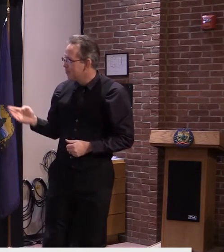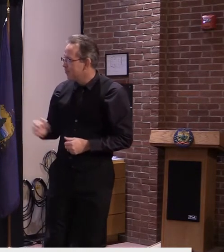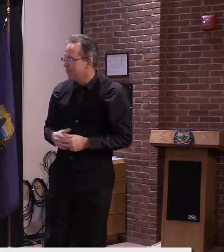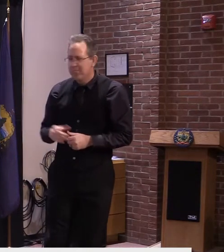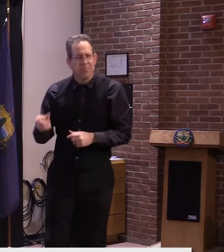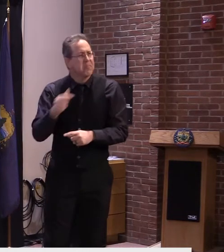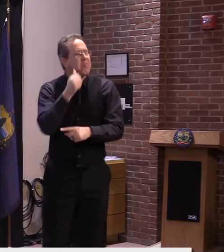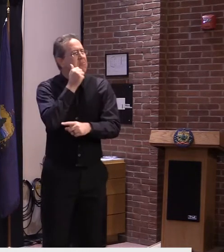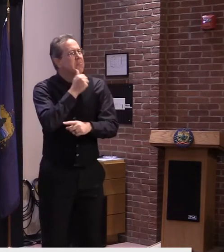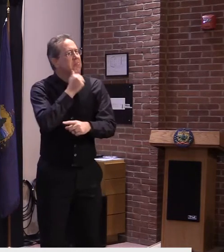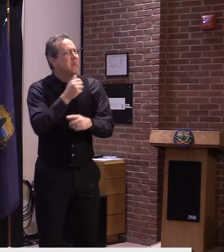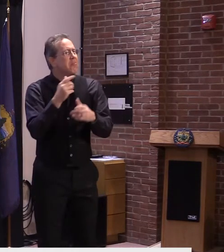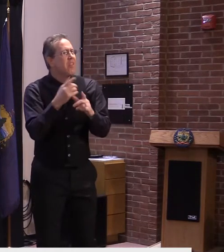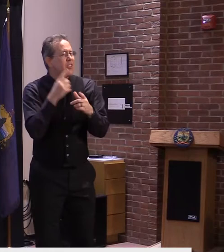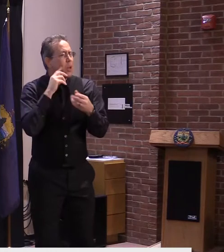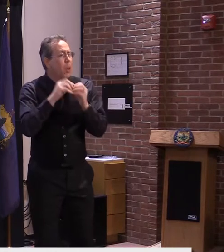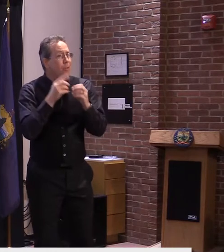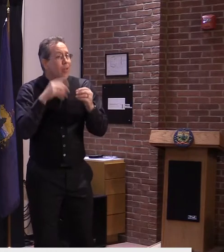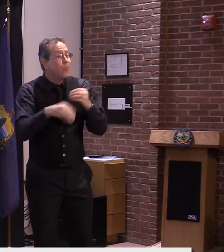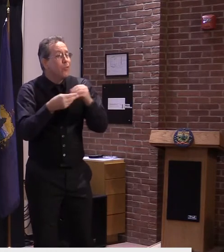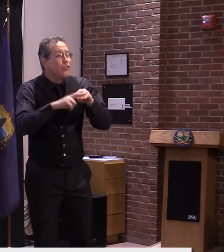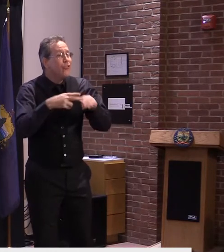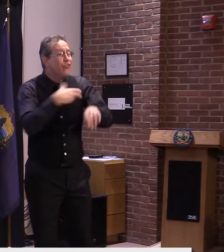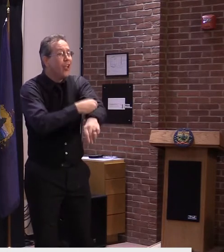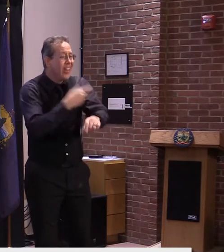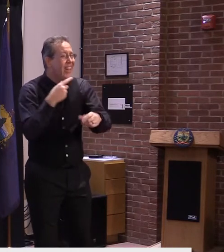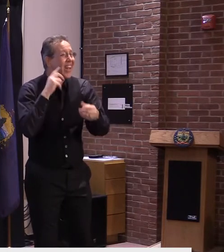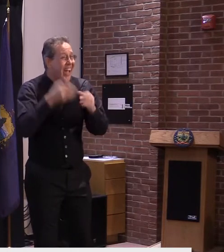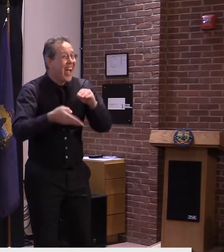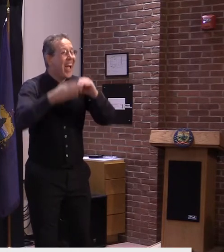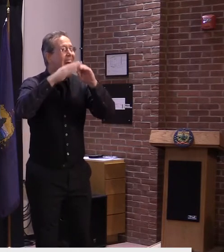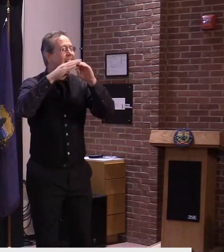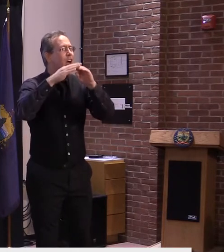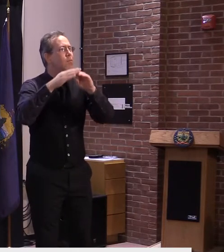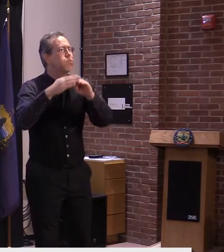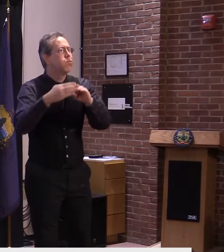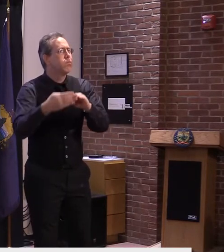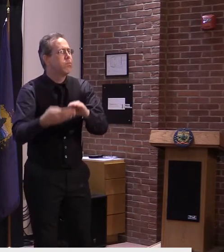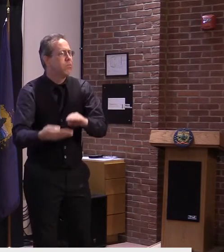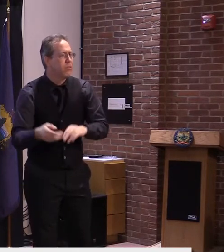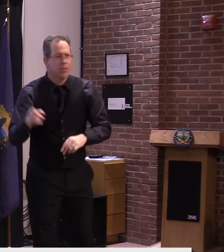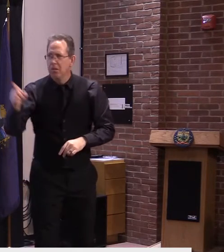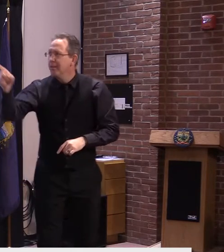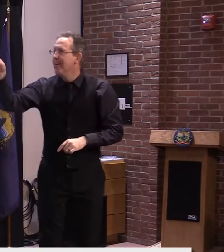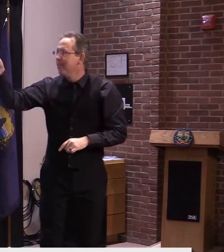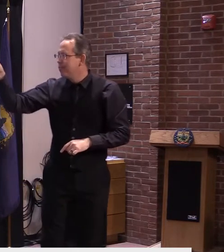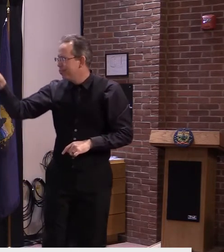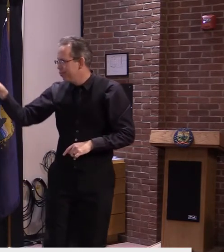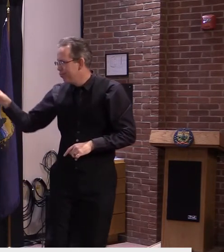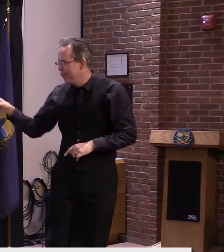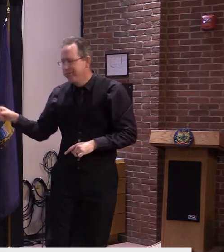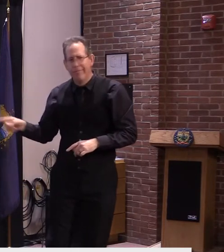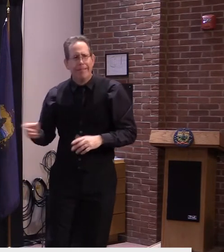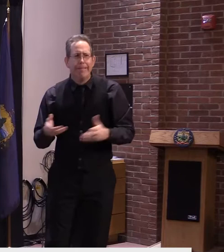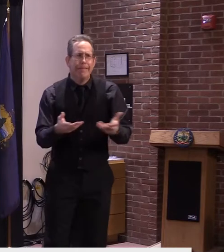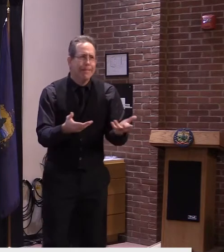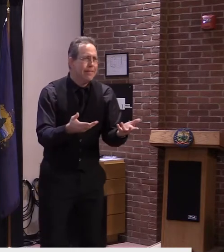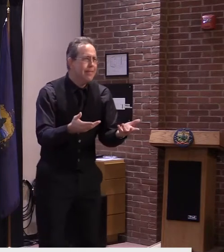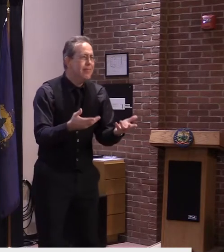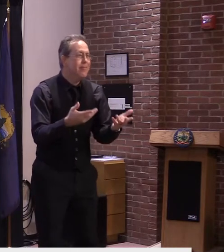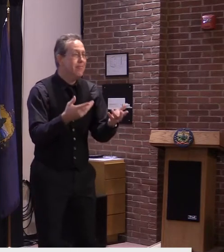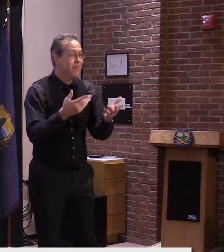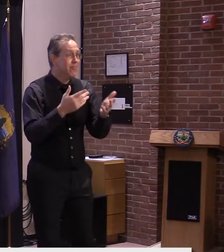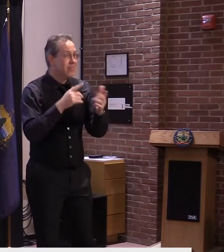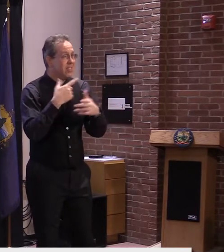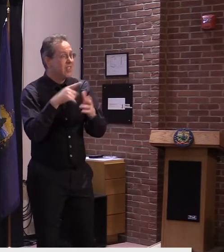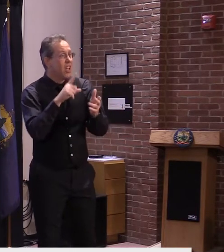last 3 or 4 weeks. We still anticipate over 150,000 Vermonters are eligible for their booster shot, but have not yet gotten it.